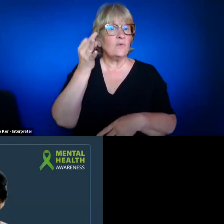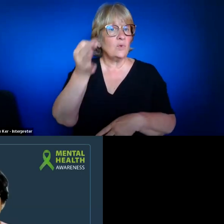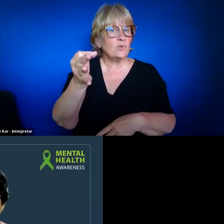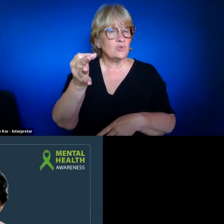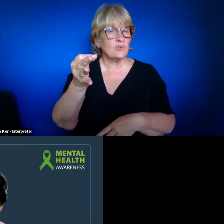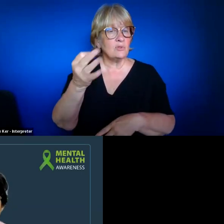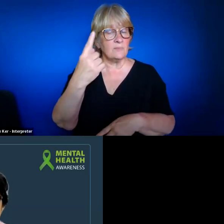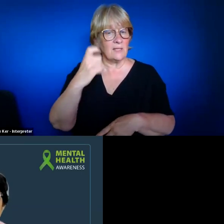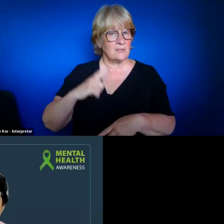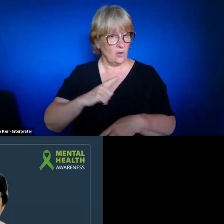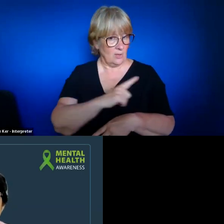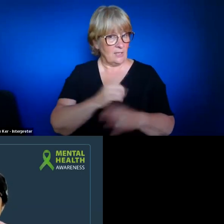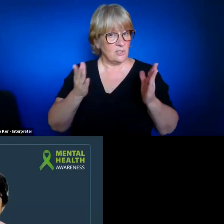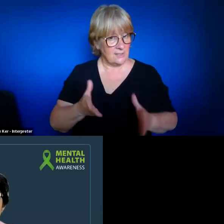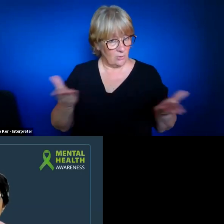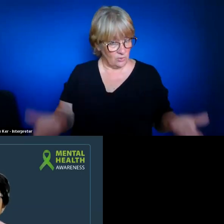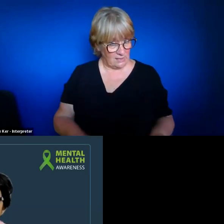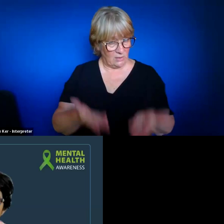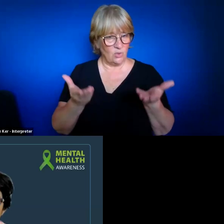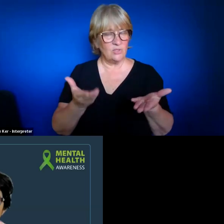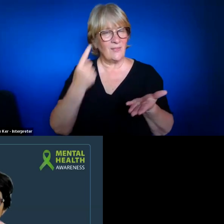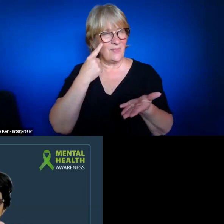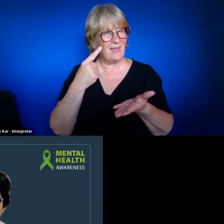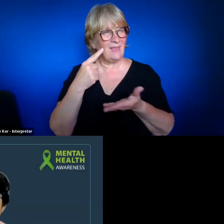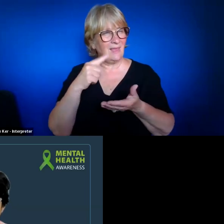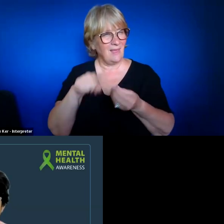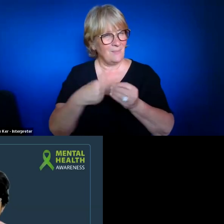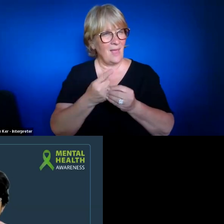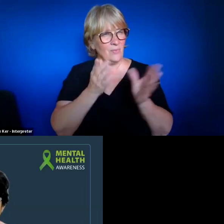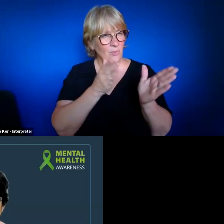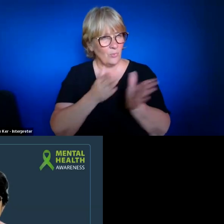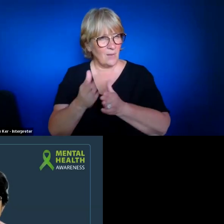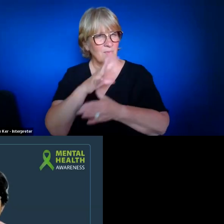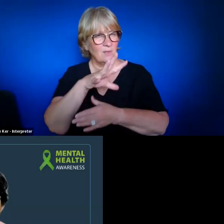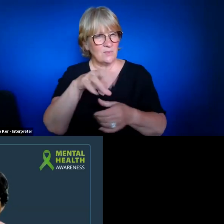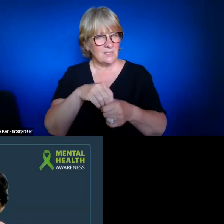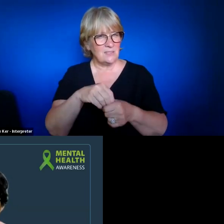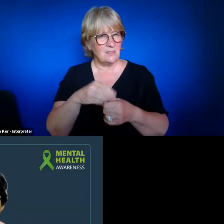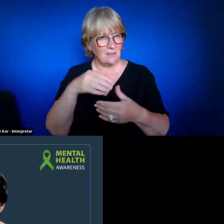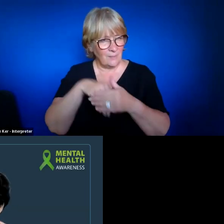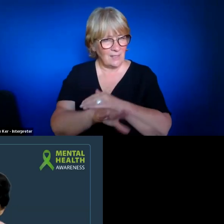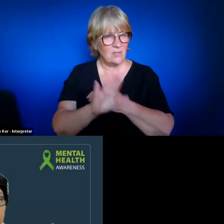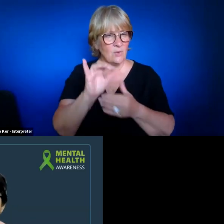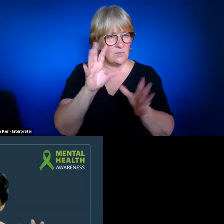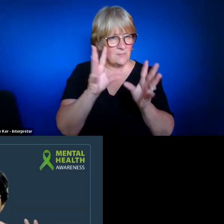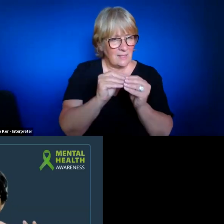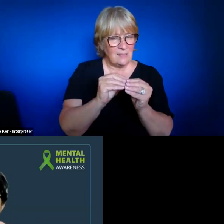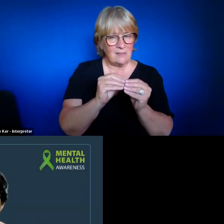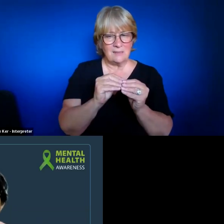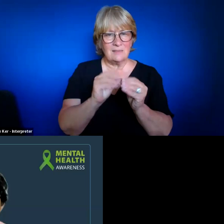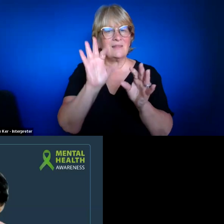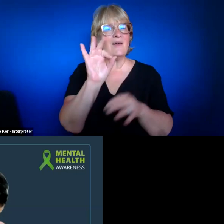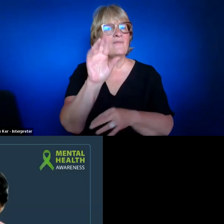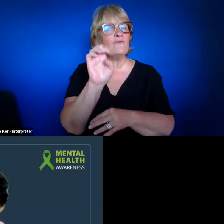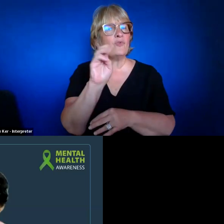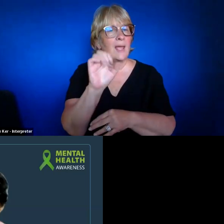are legislators here, to think about the prep that goes into coming into those meetings and compensate, you know, framework of